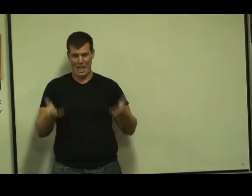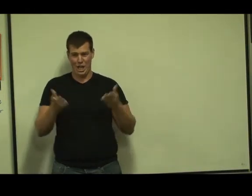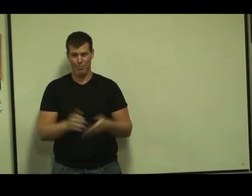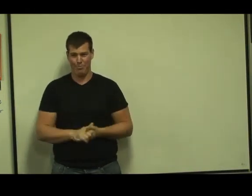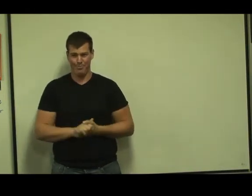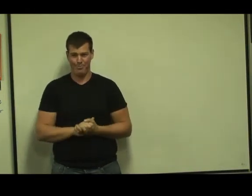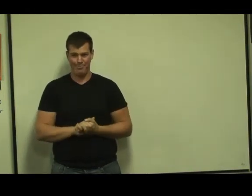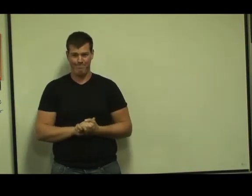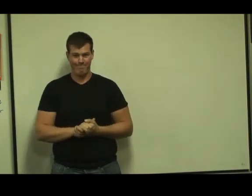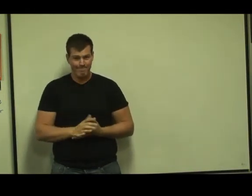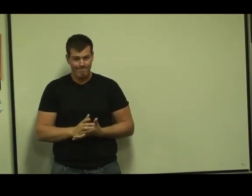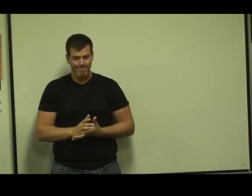go.